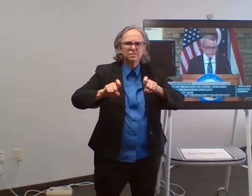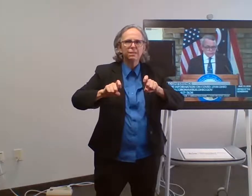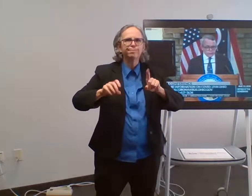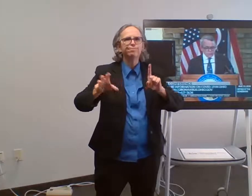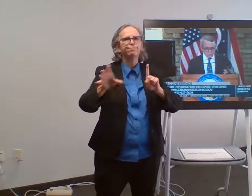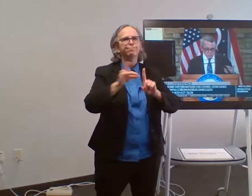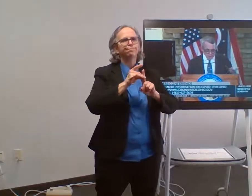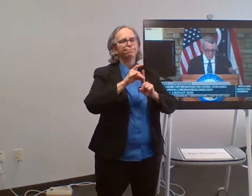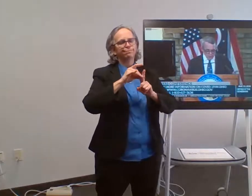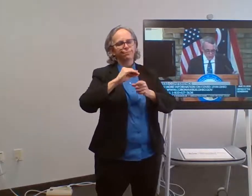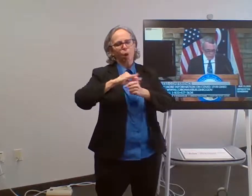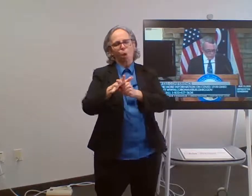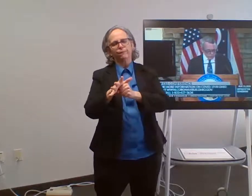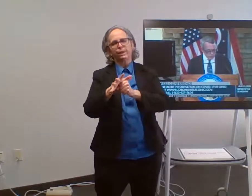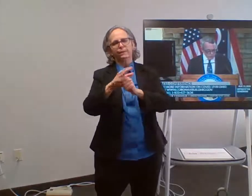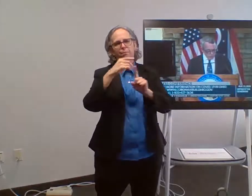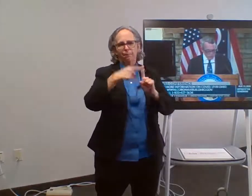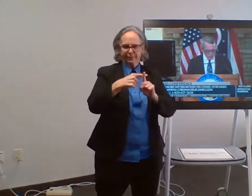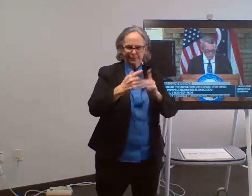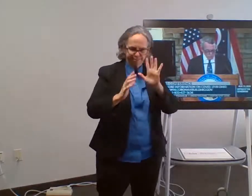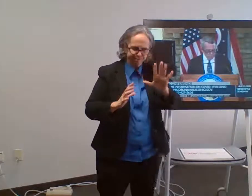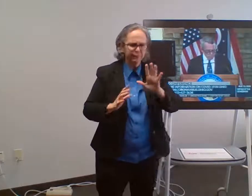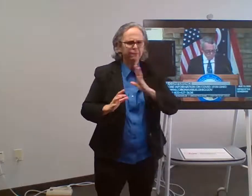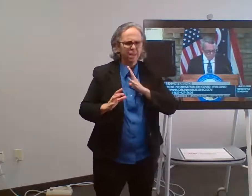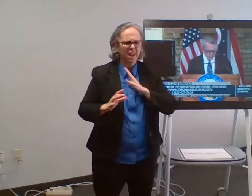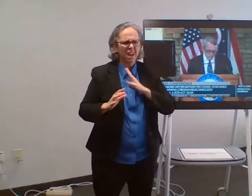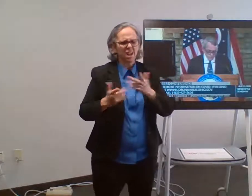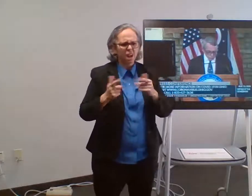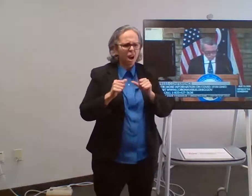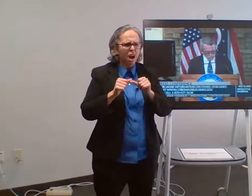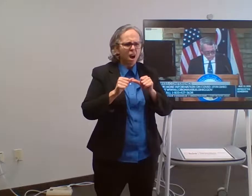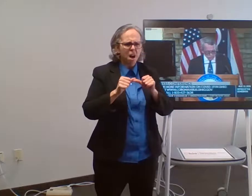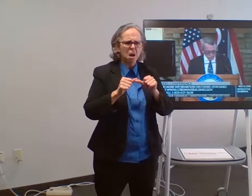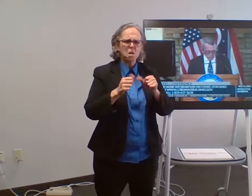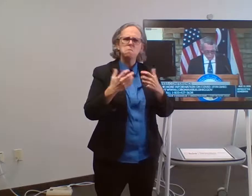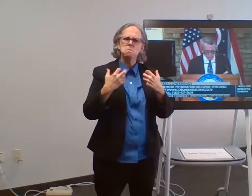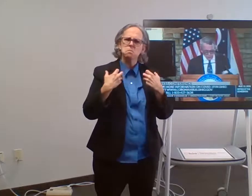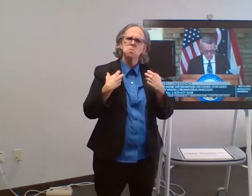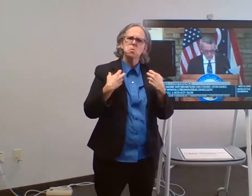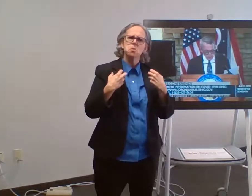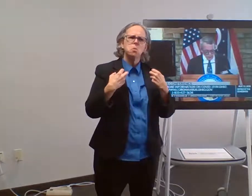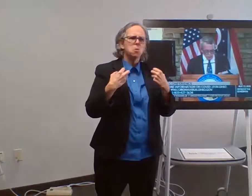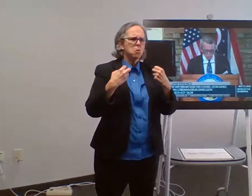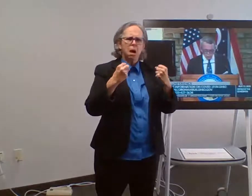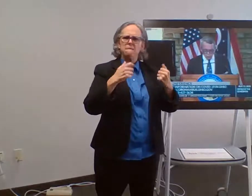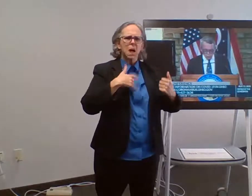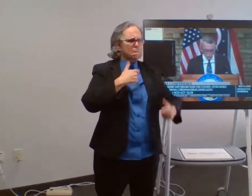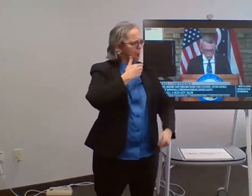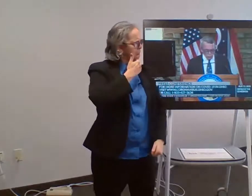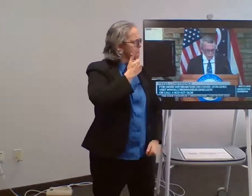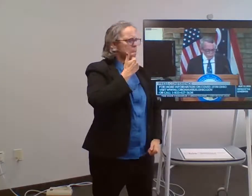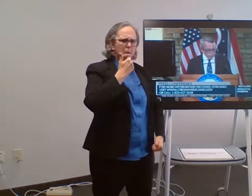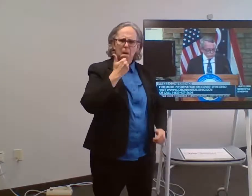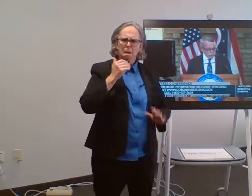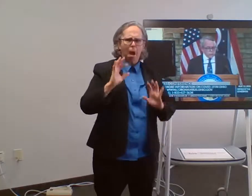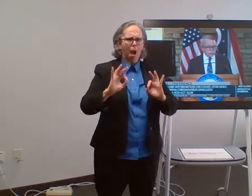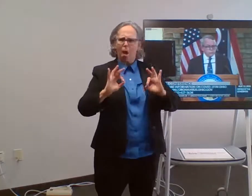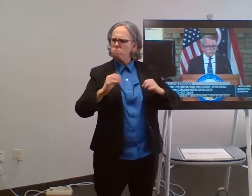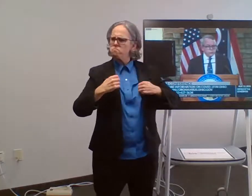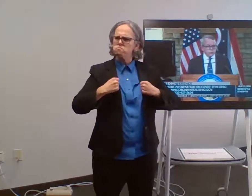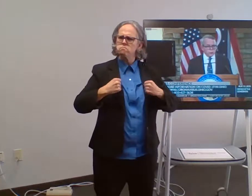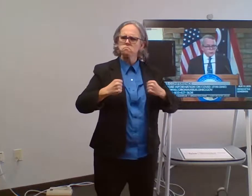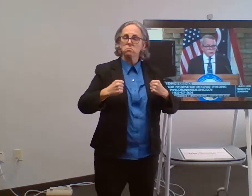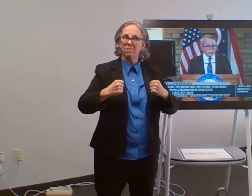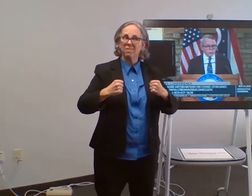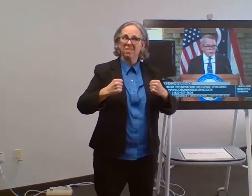coronavirus. They come out of that. They feel better. What